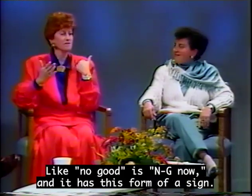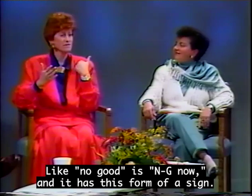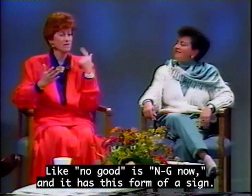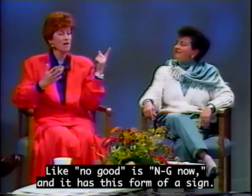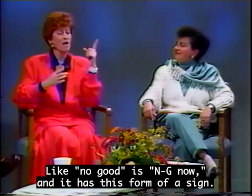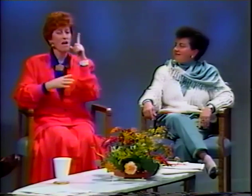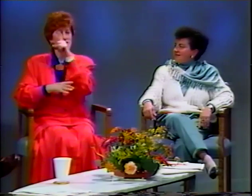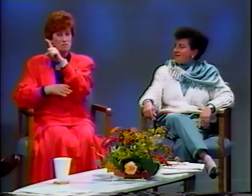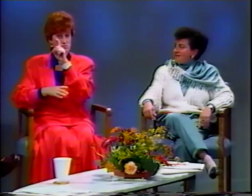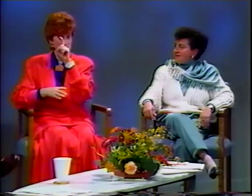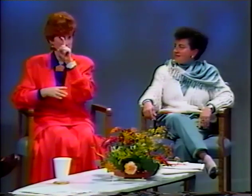sign.